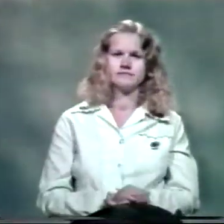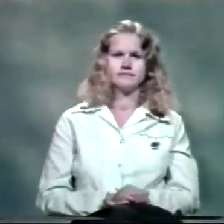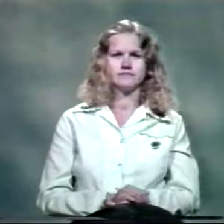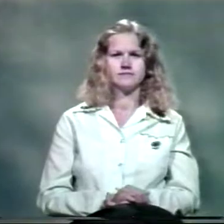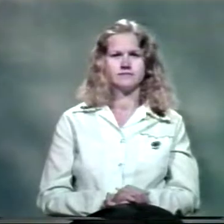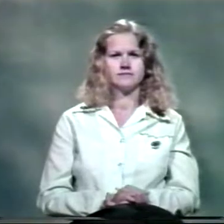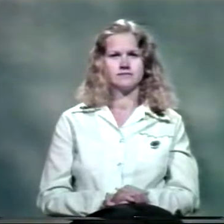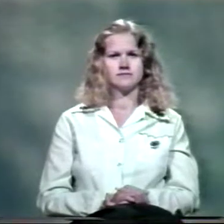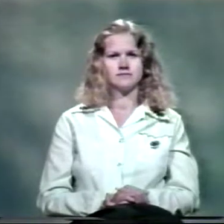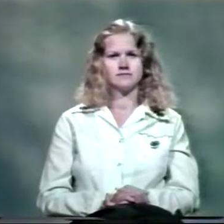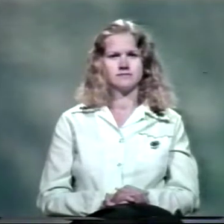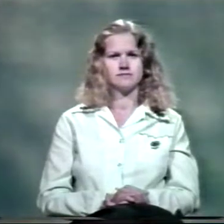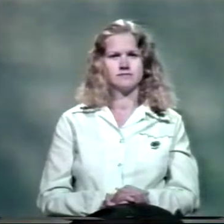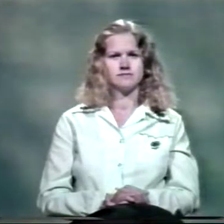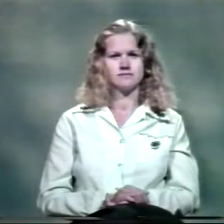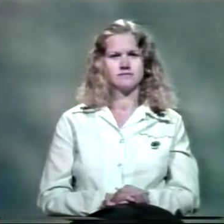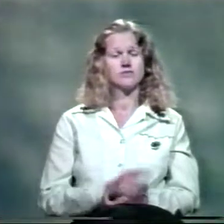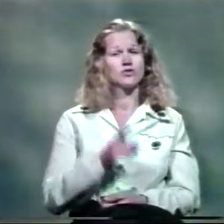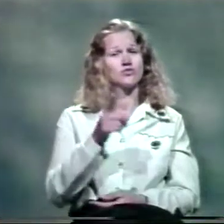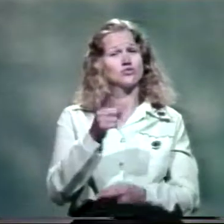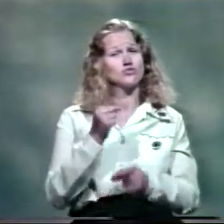You're right, but they're expensive.